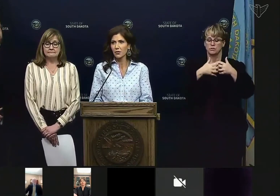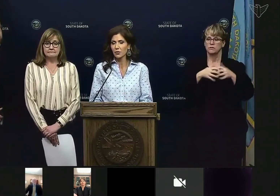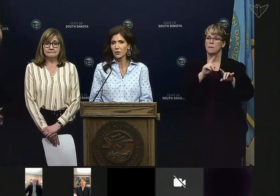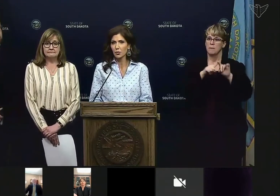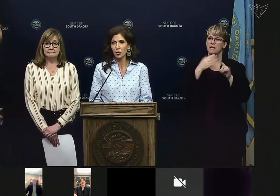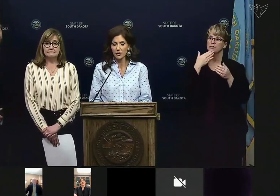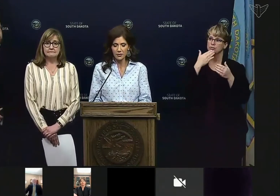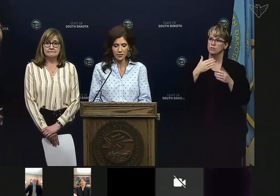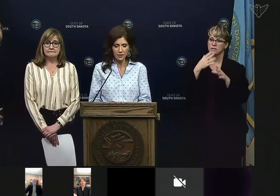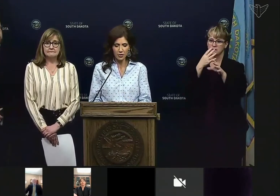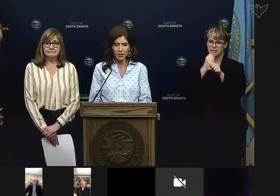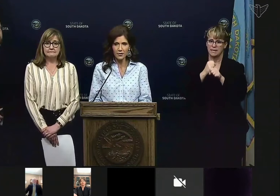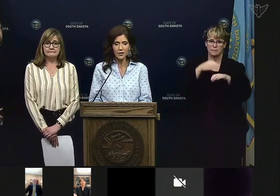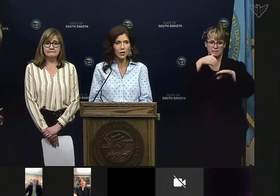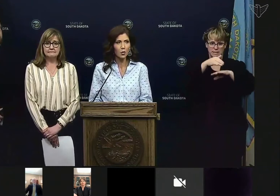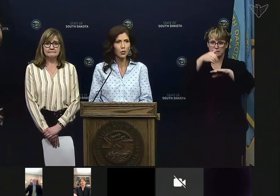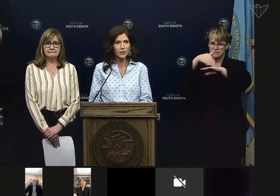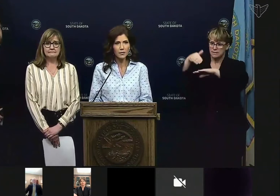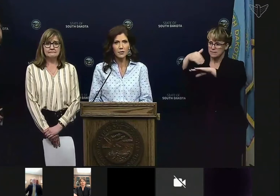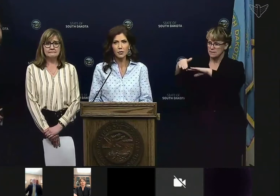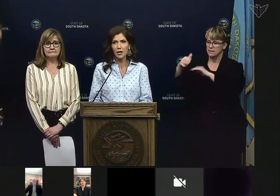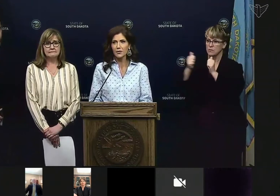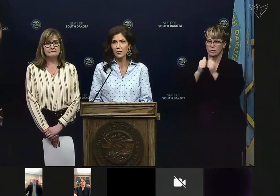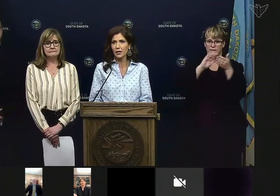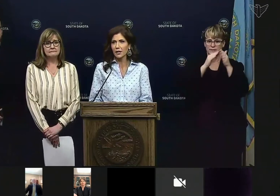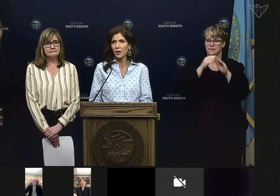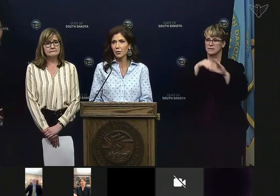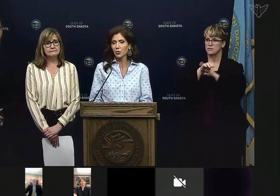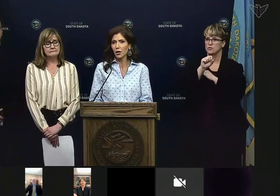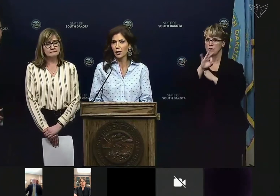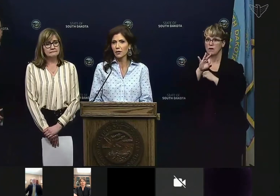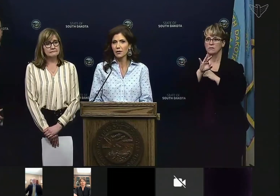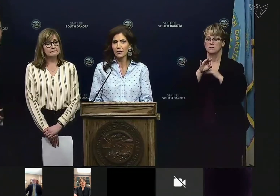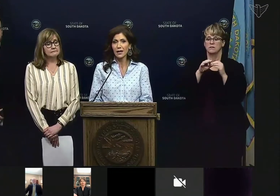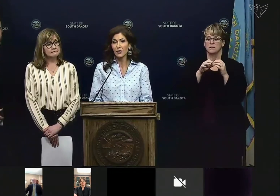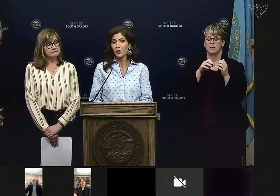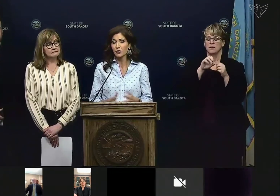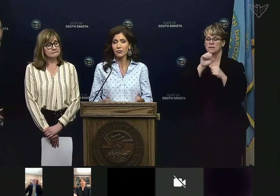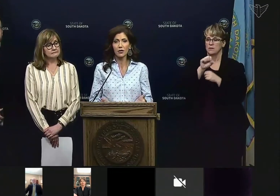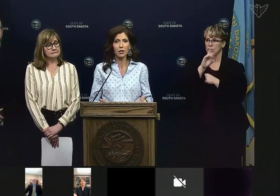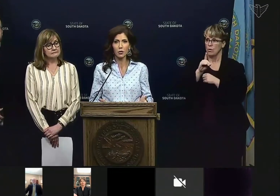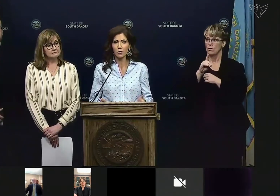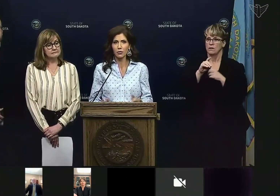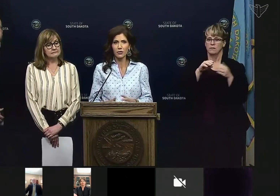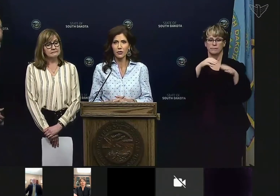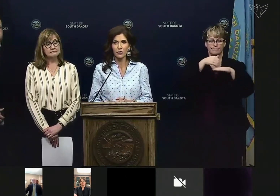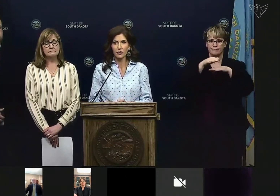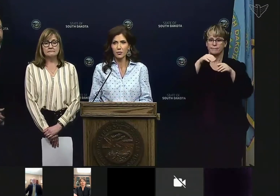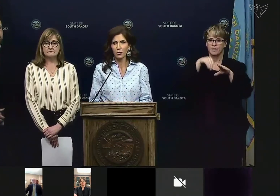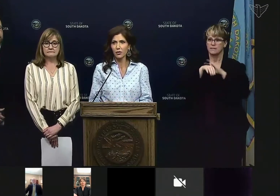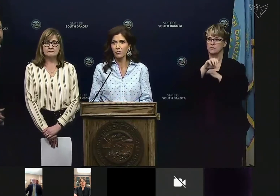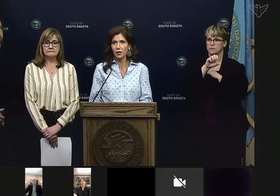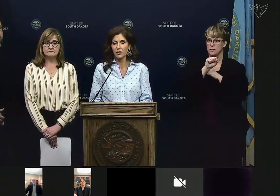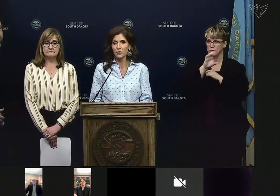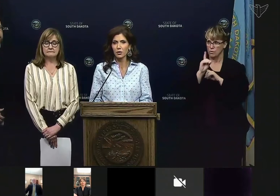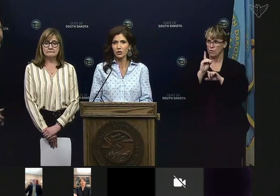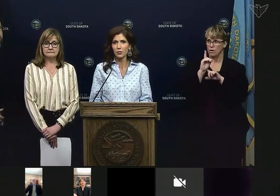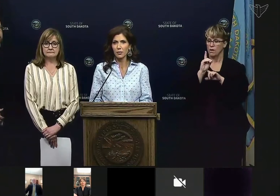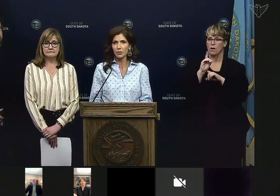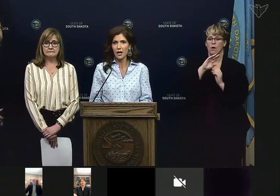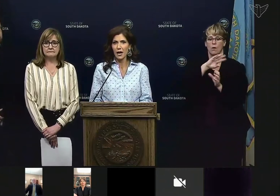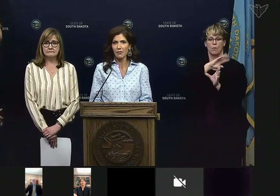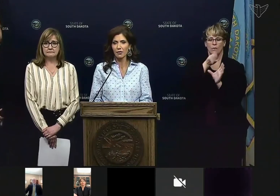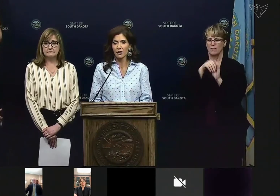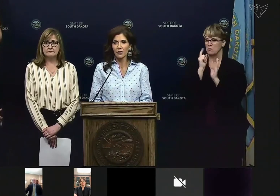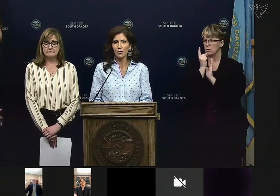be great to get those deployed to these areas with some supplies so they can get up and running. And those are very quick results. Within minutes, we